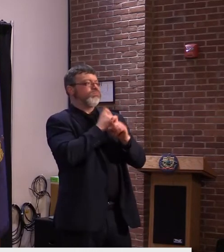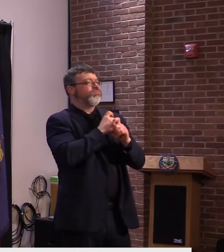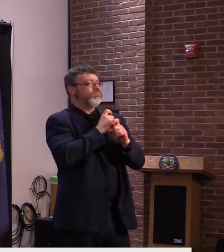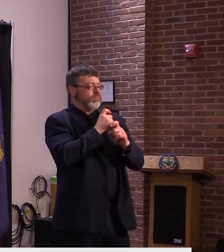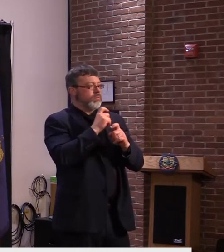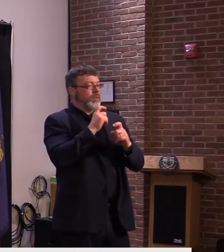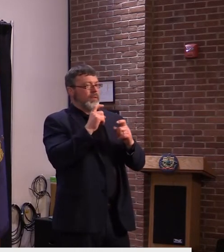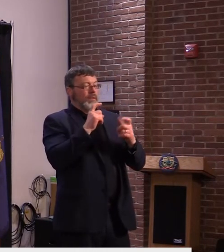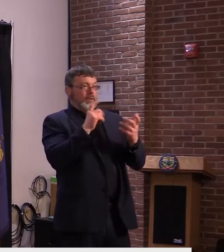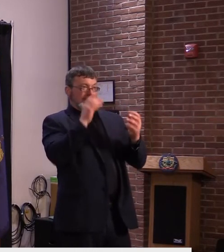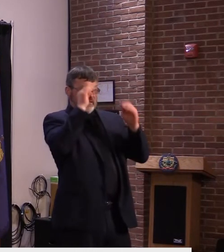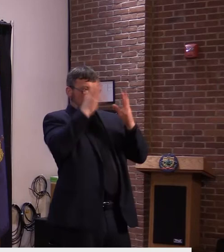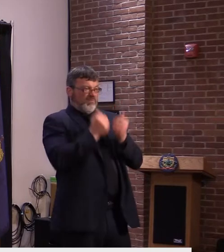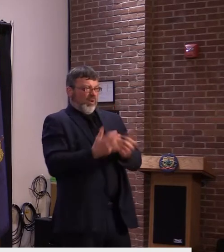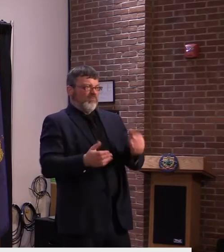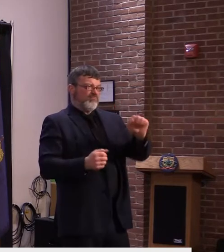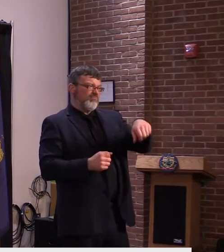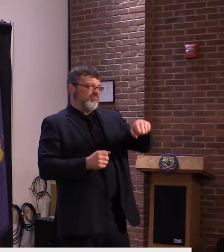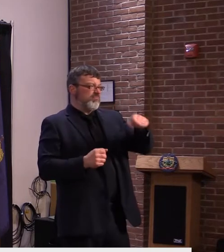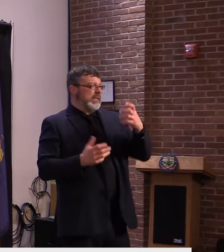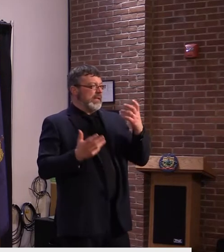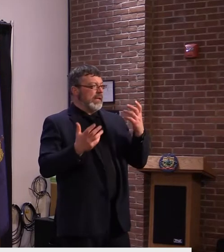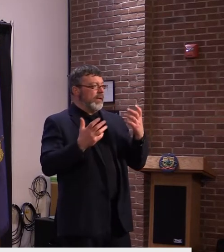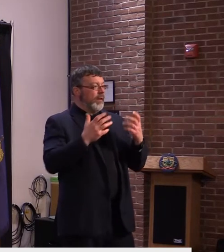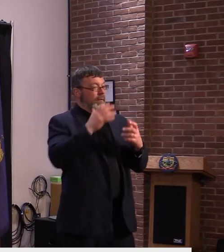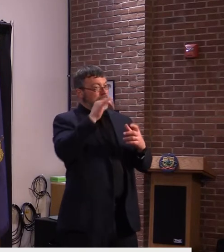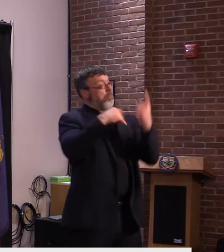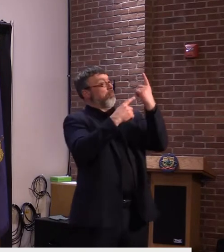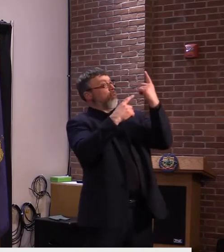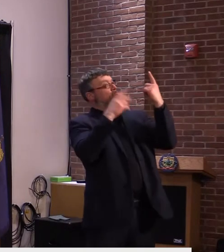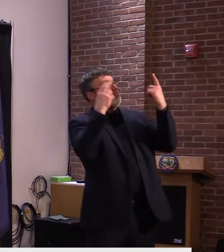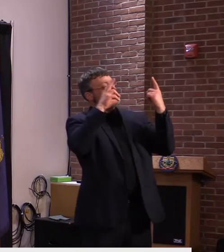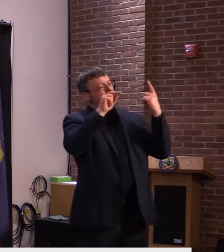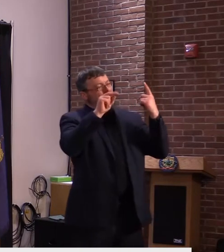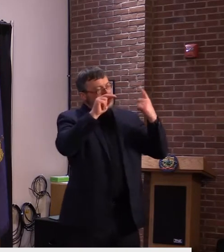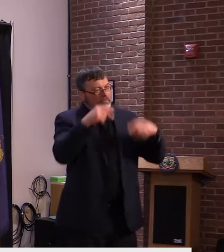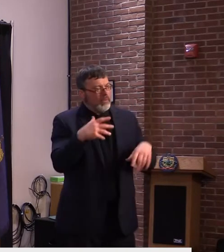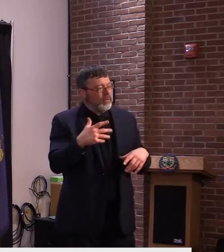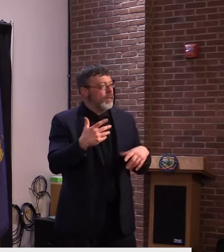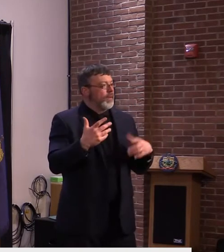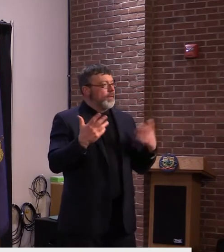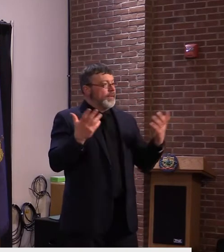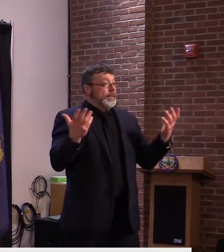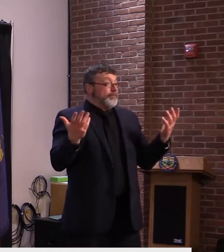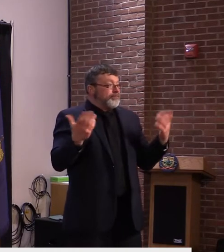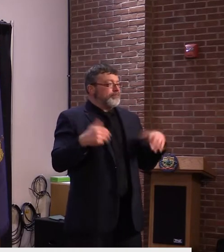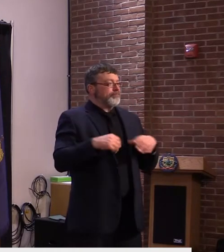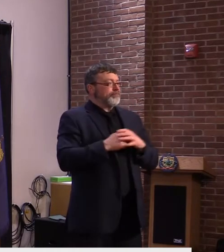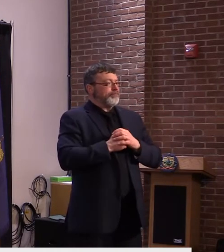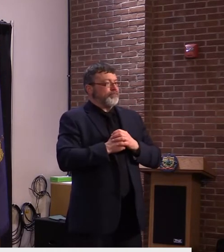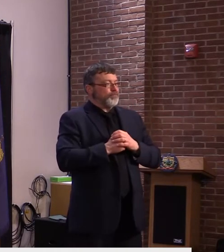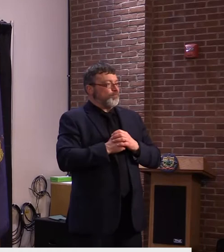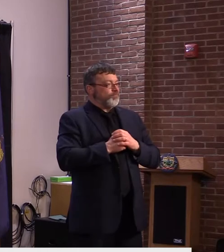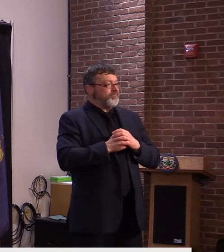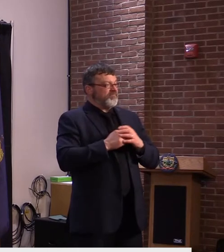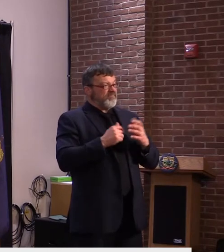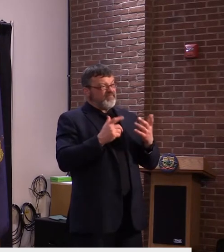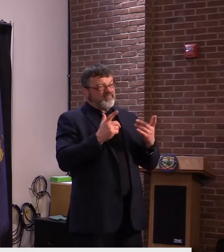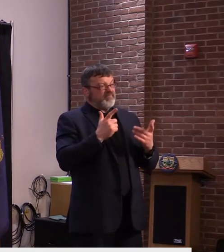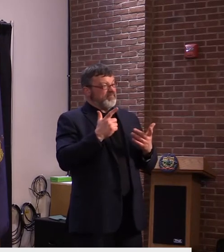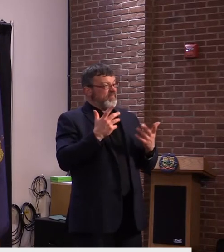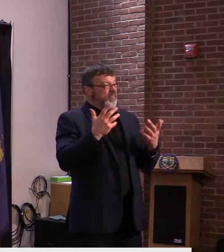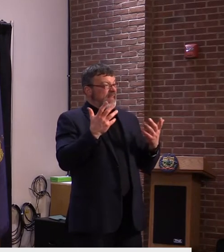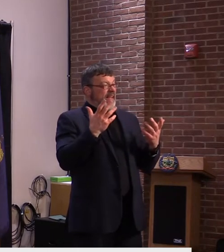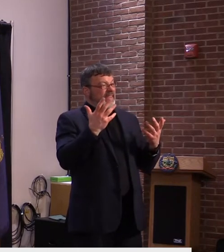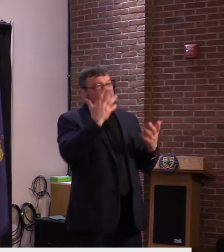and education is not isolated from that. But we have set schools up, and this is sort of an unfortunate after effect of our